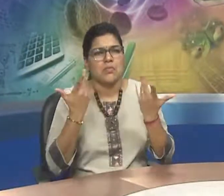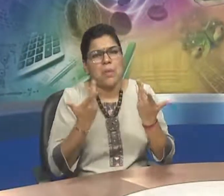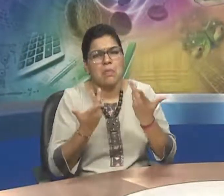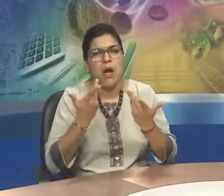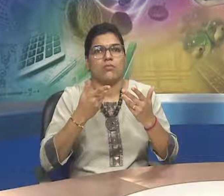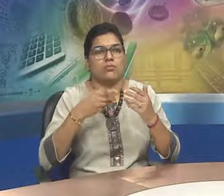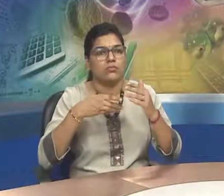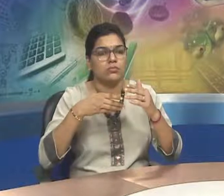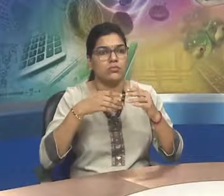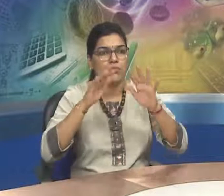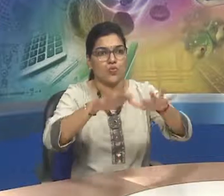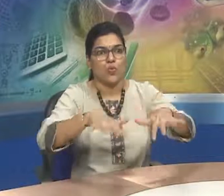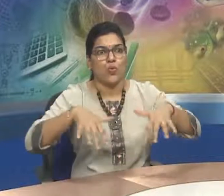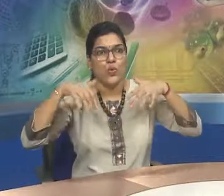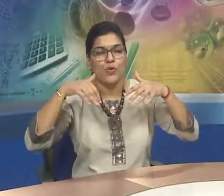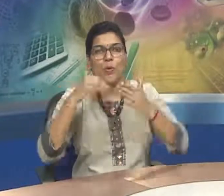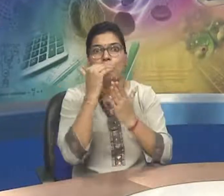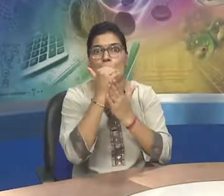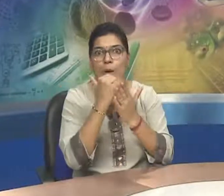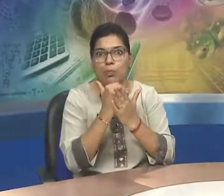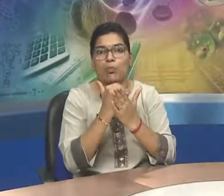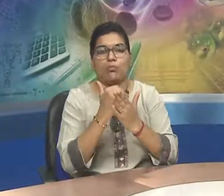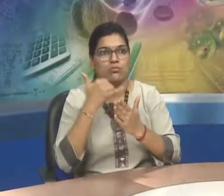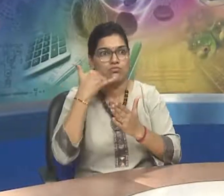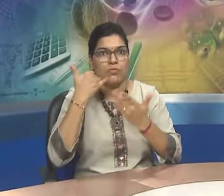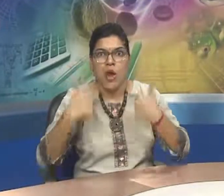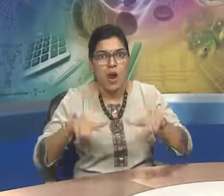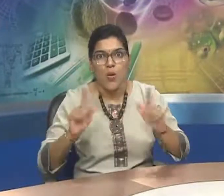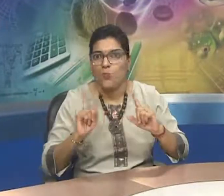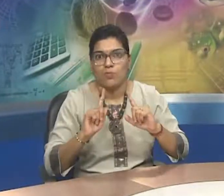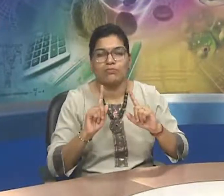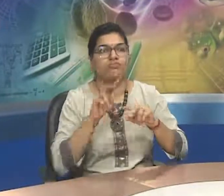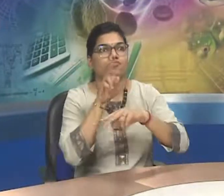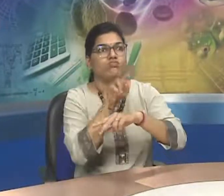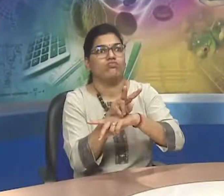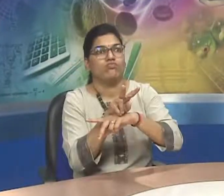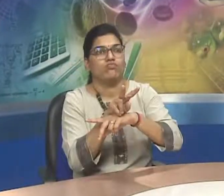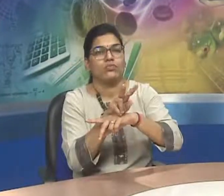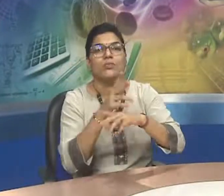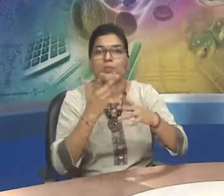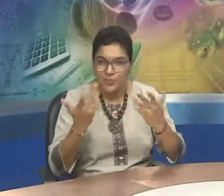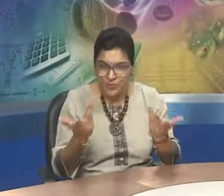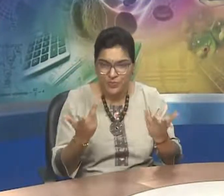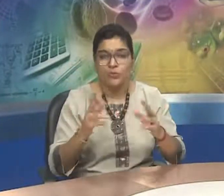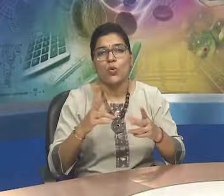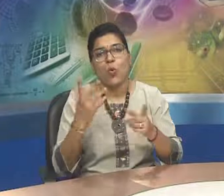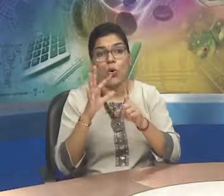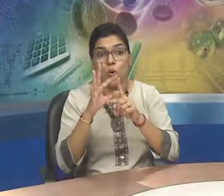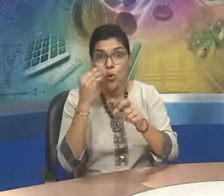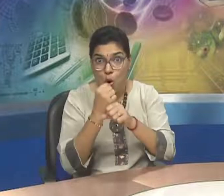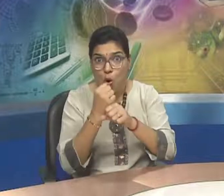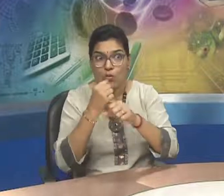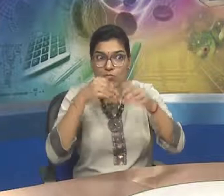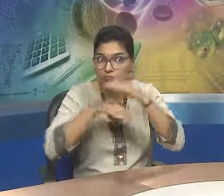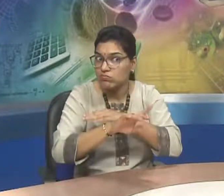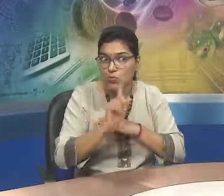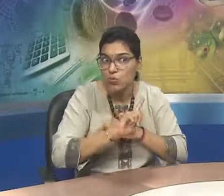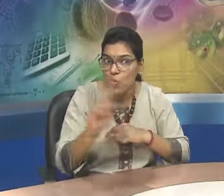we are not allowed to use mobile. At some public places we are not allowed to do